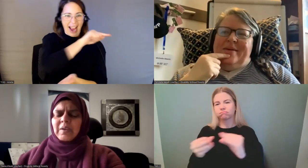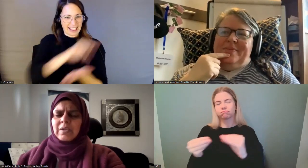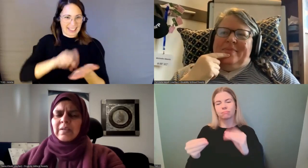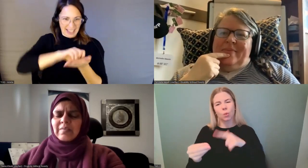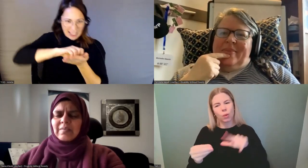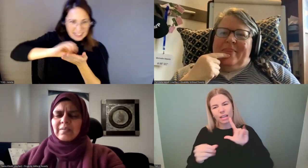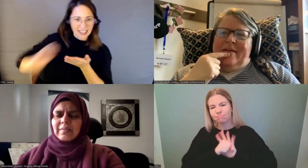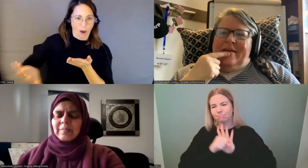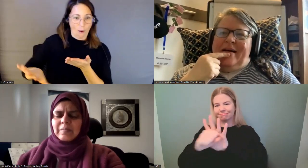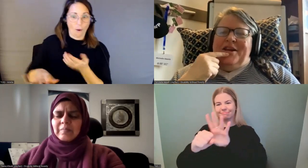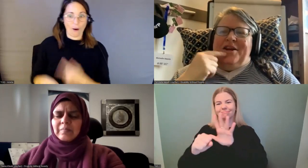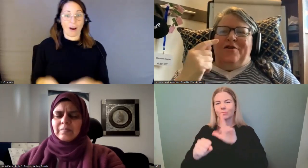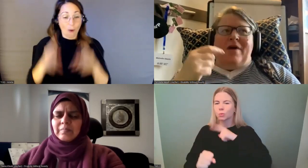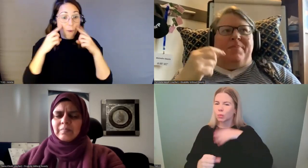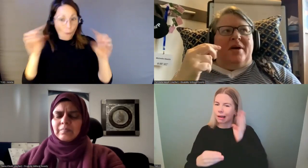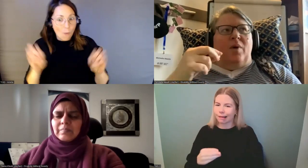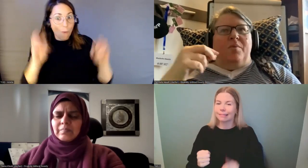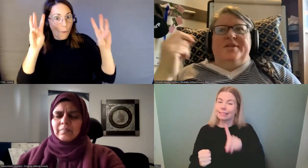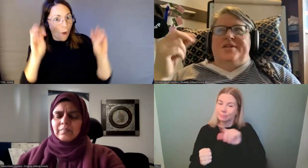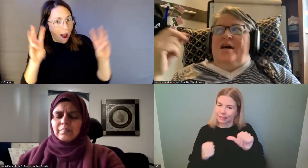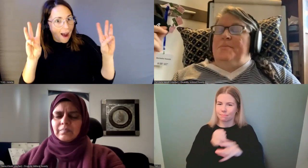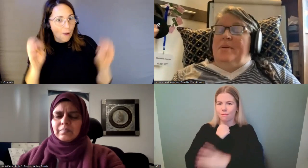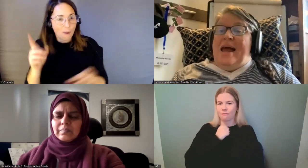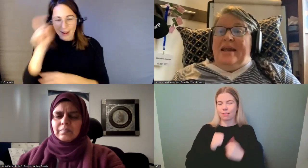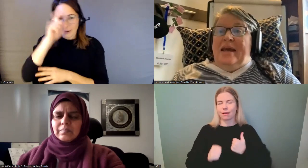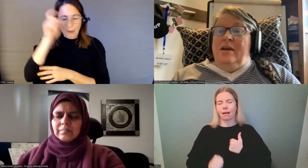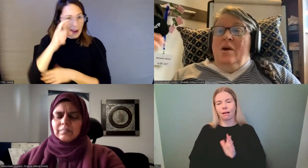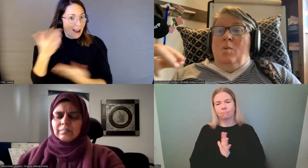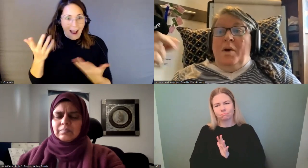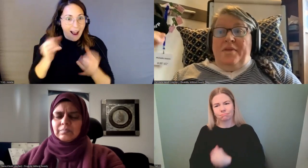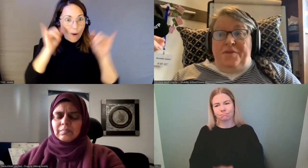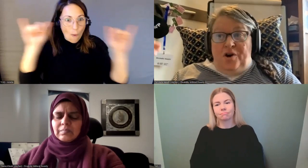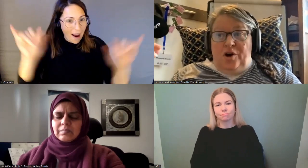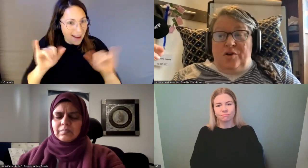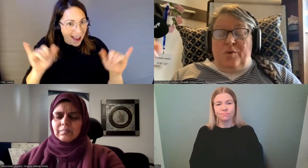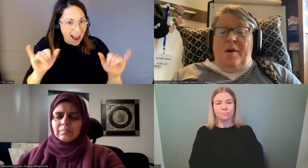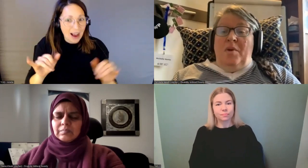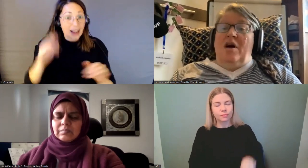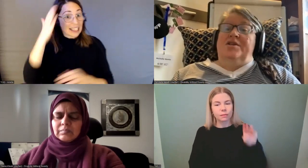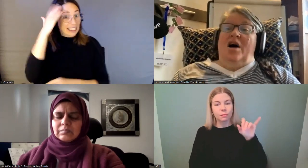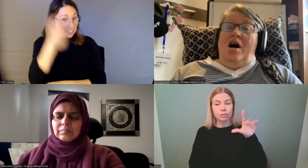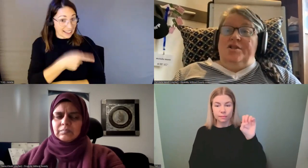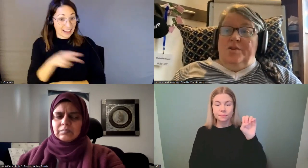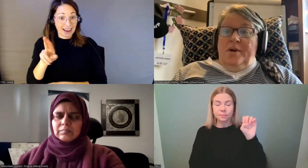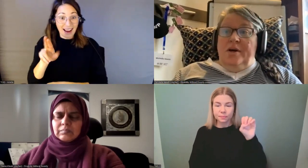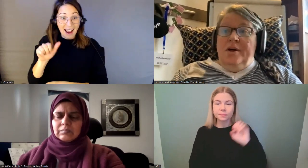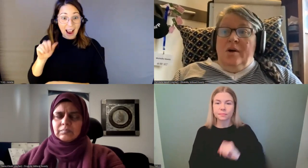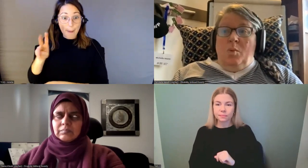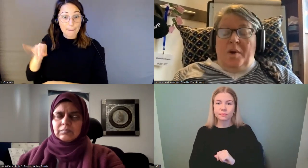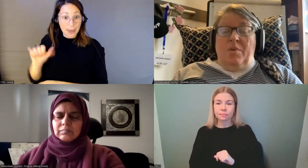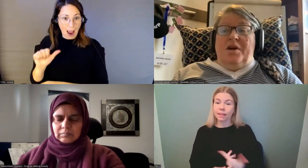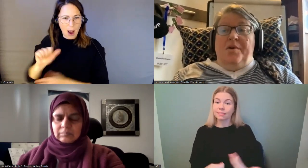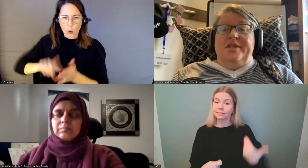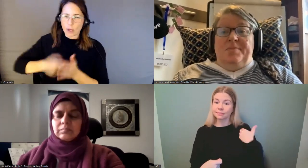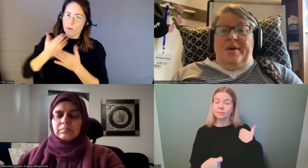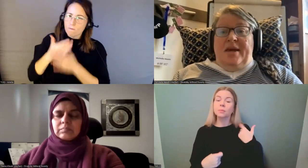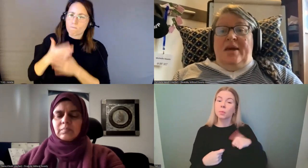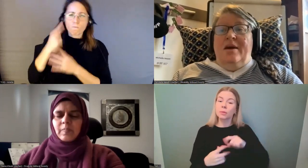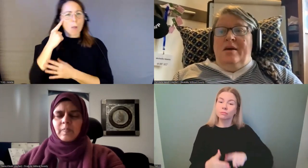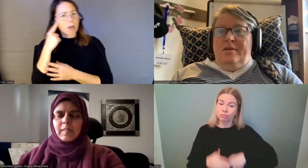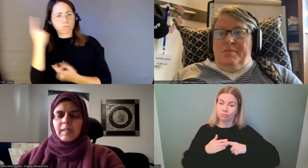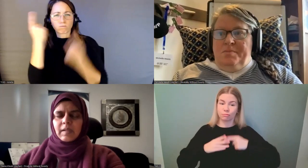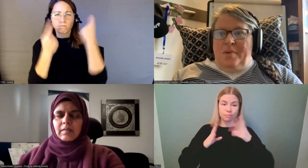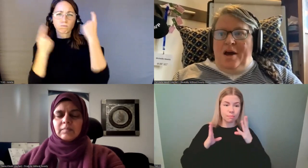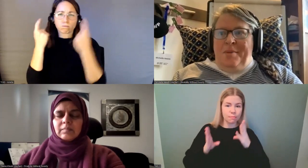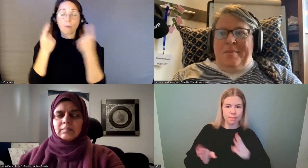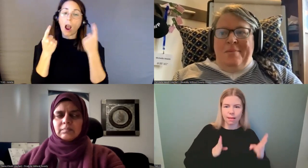an experience. And you know, Rabia, when we started planning, we thought that when we got to Ottawa, we were going to